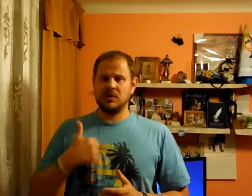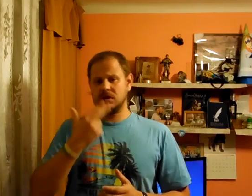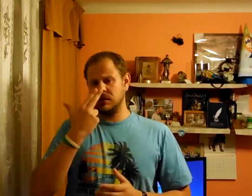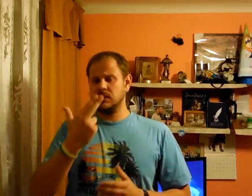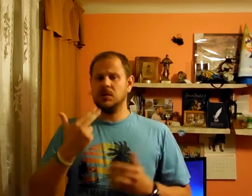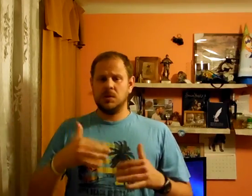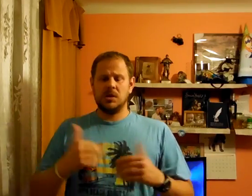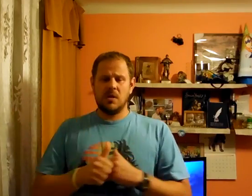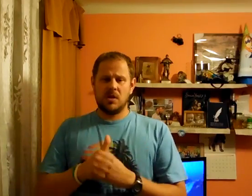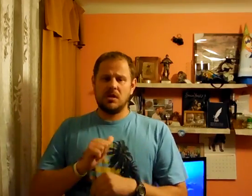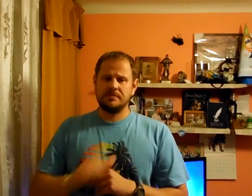No!